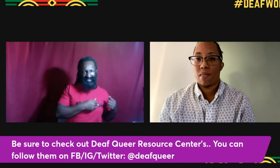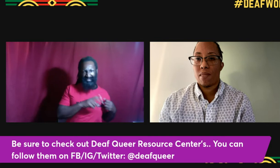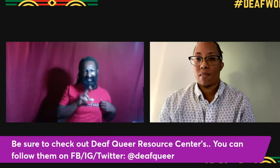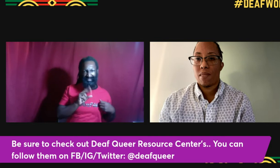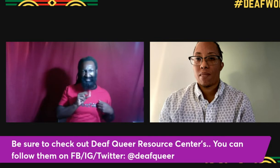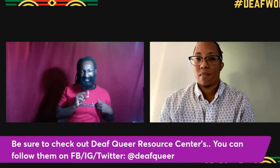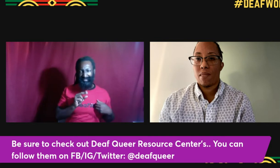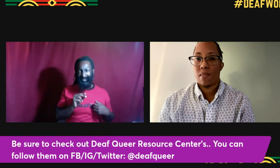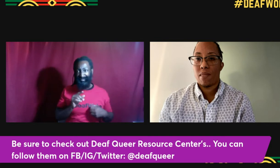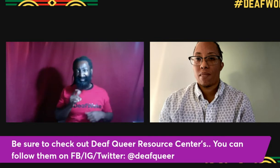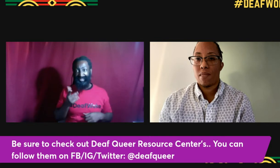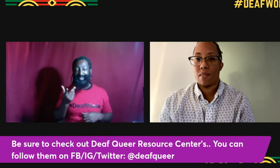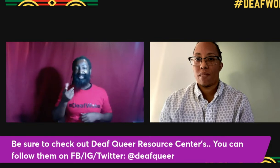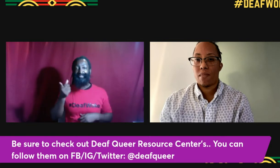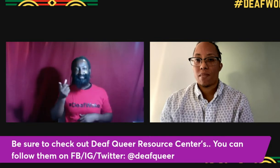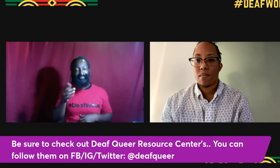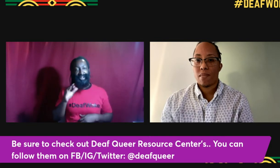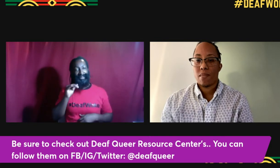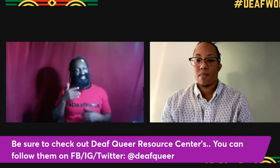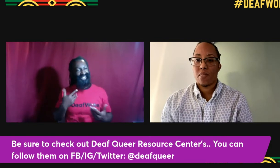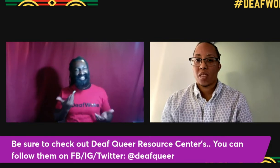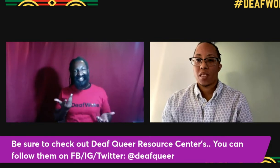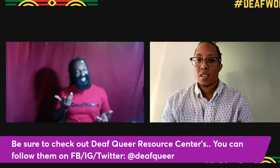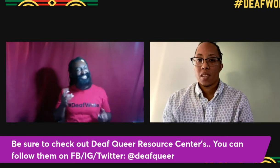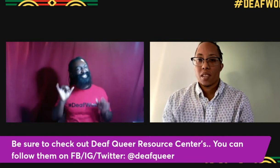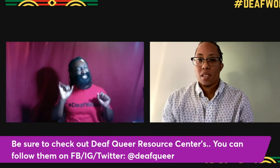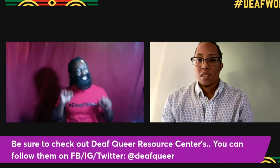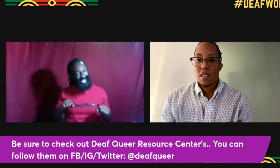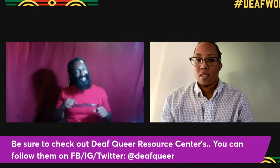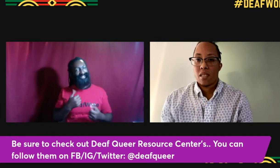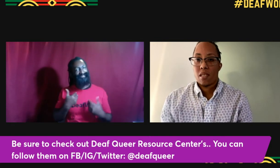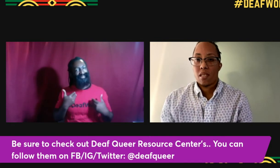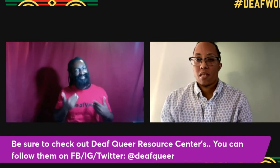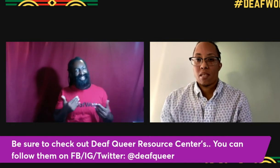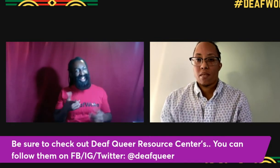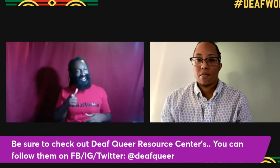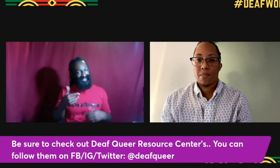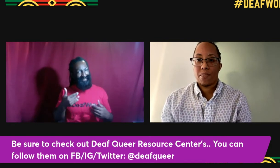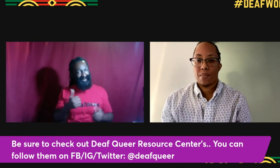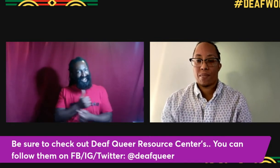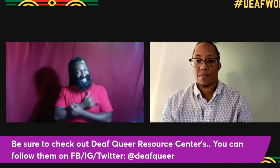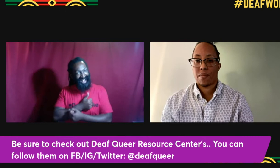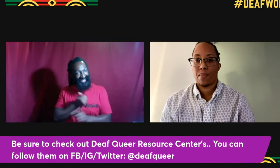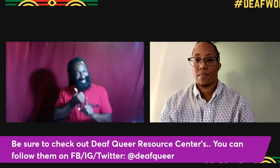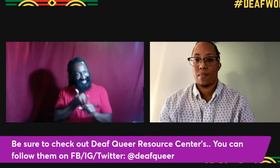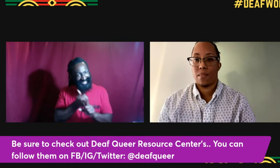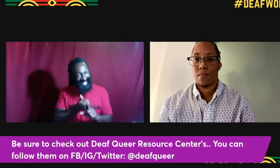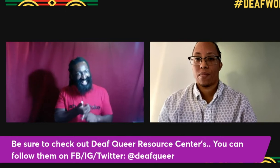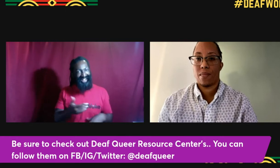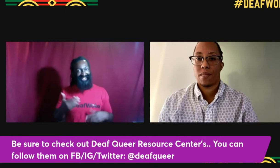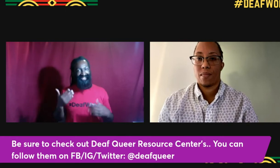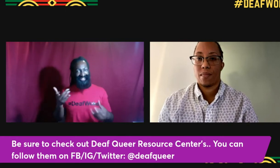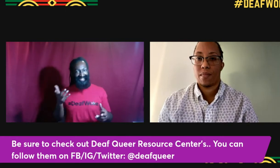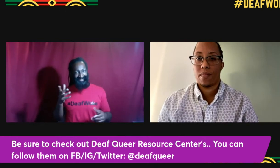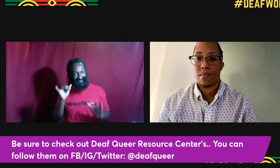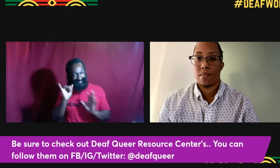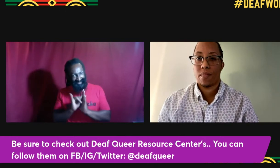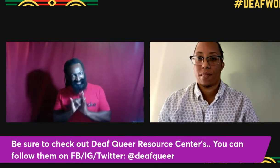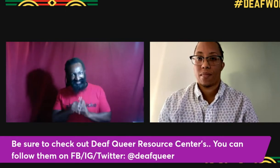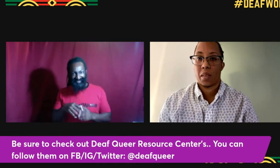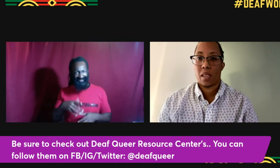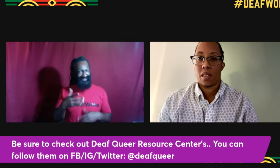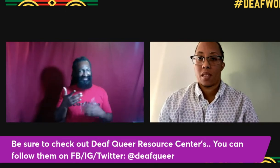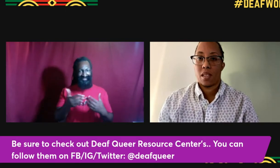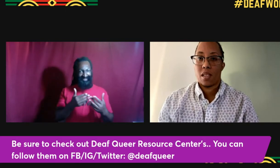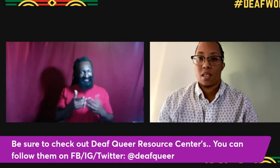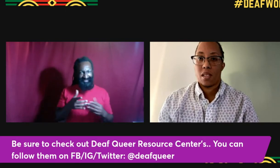I wanted to be a princess too. And the mother dragged the son away. But, you know,